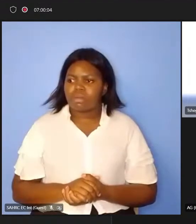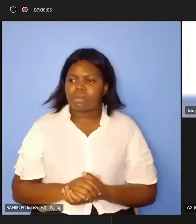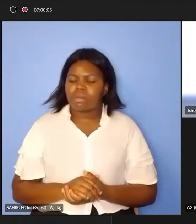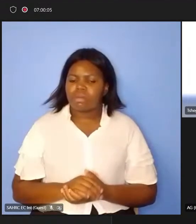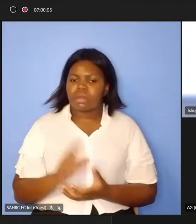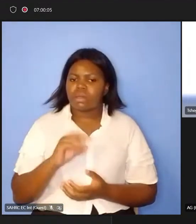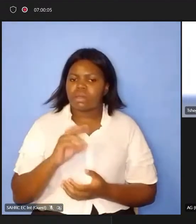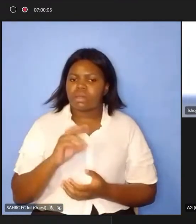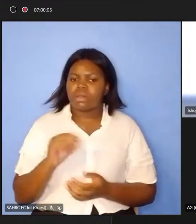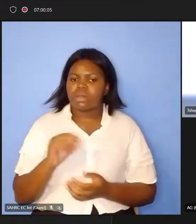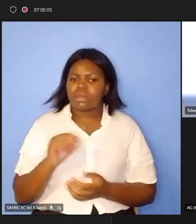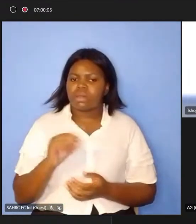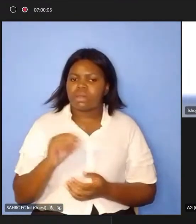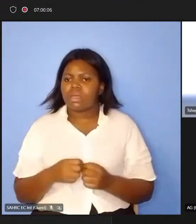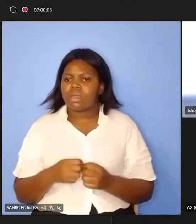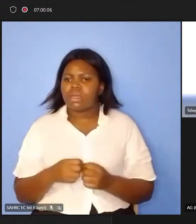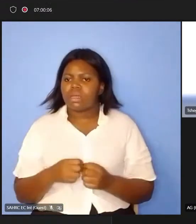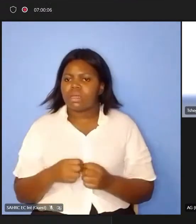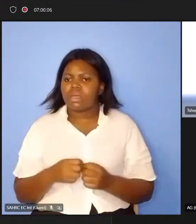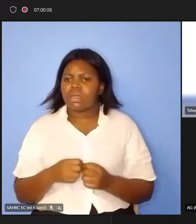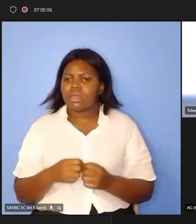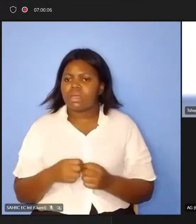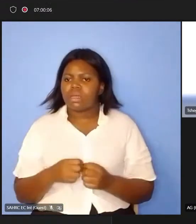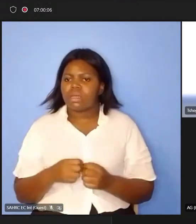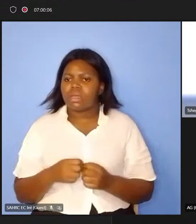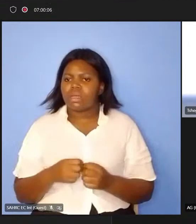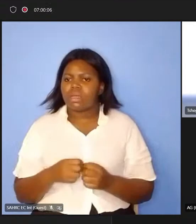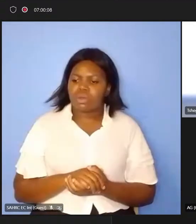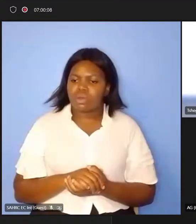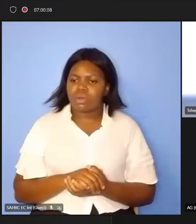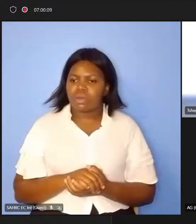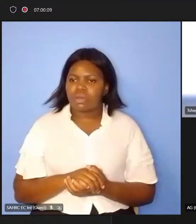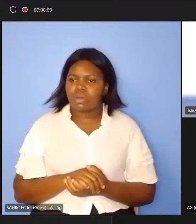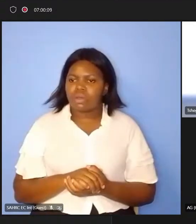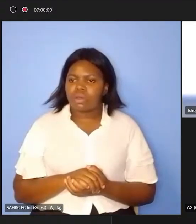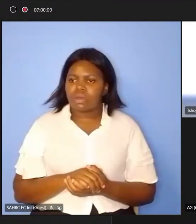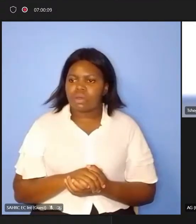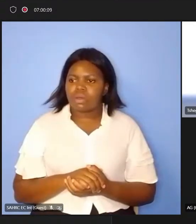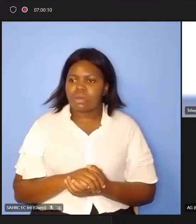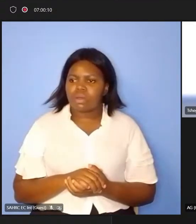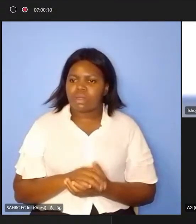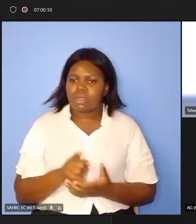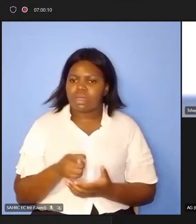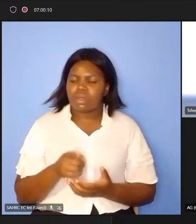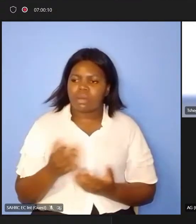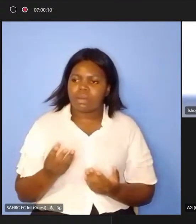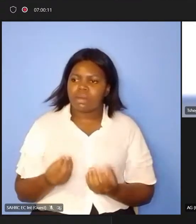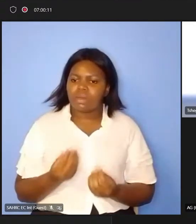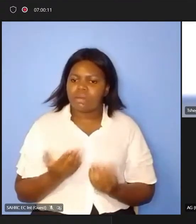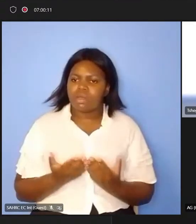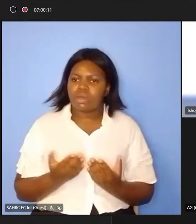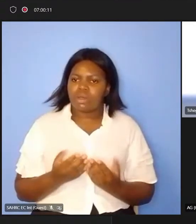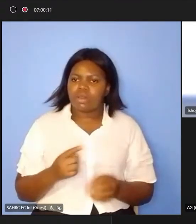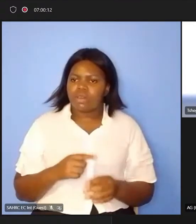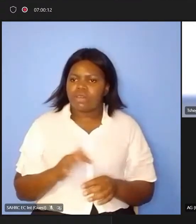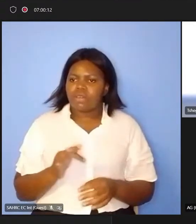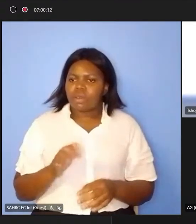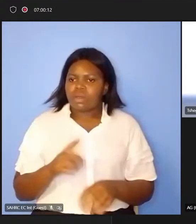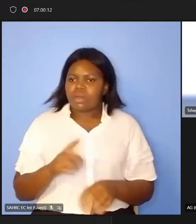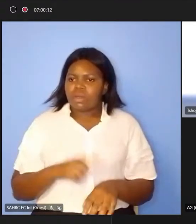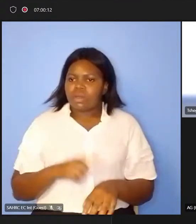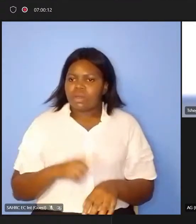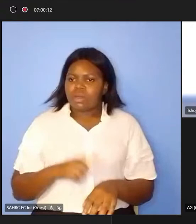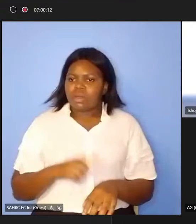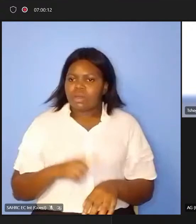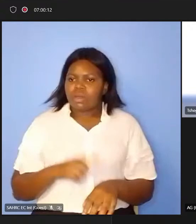you are dealing with in respect of certain learners in schools that take a very long time.